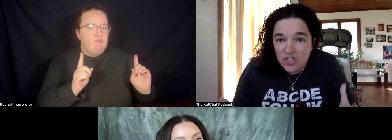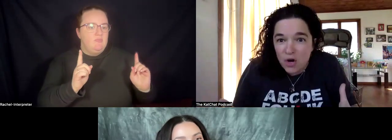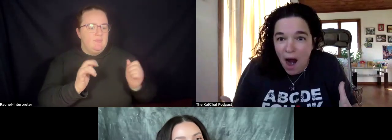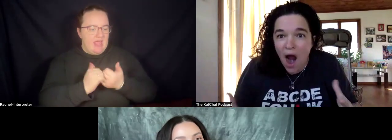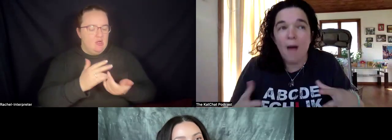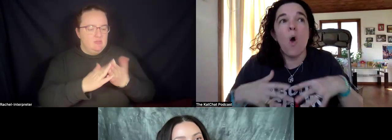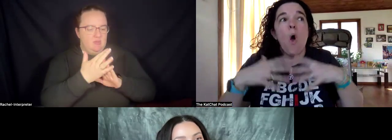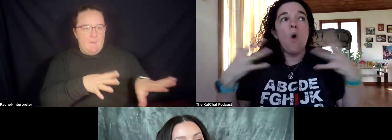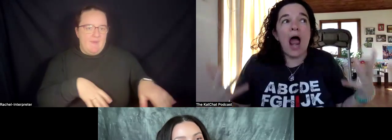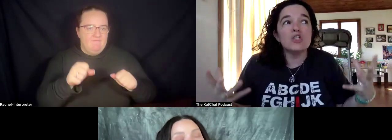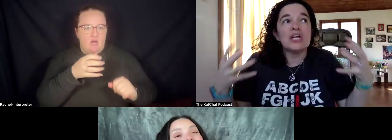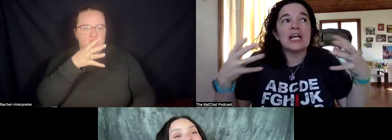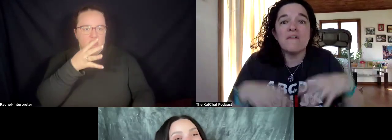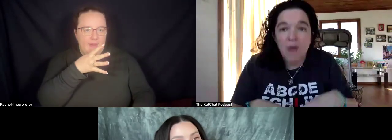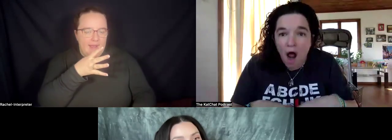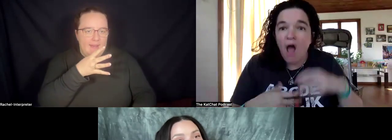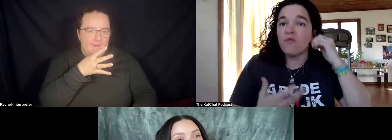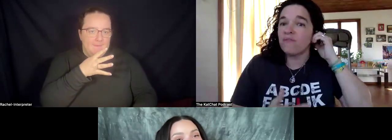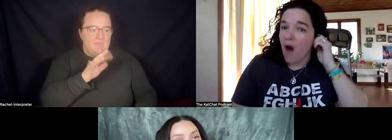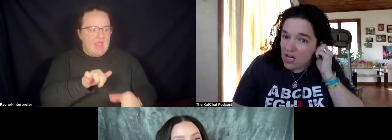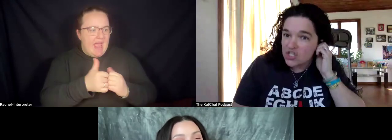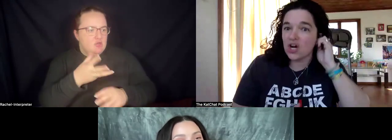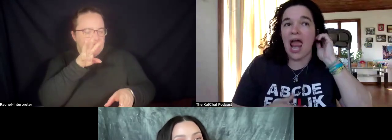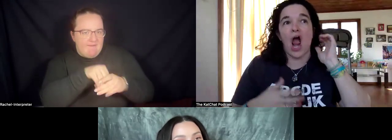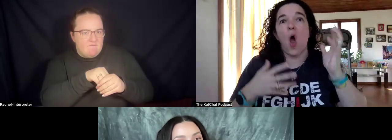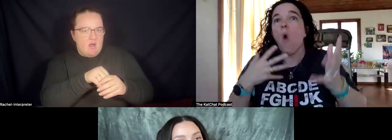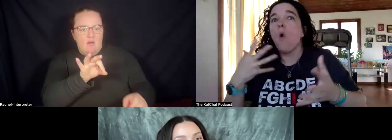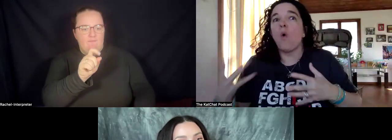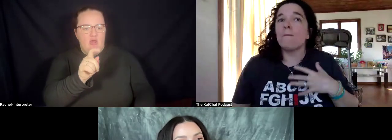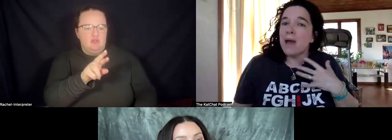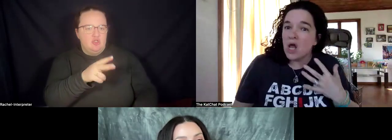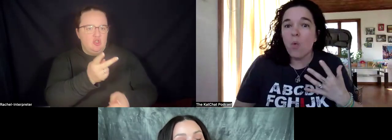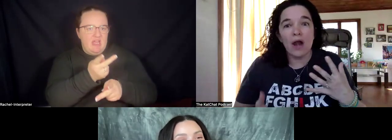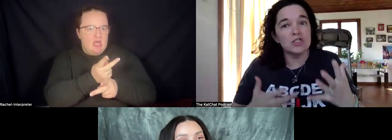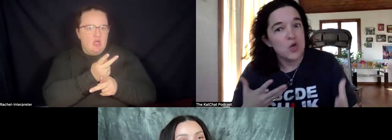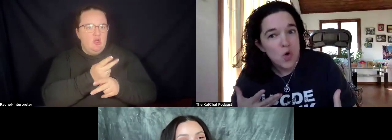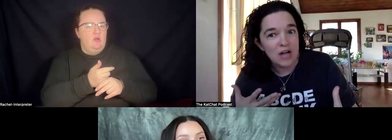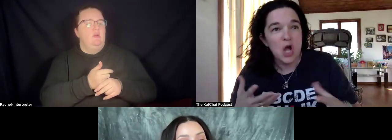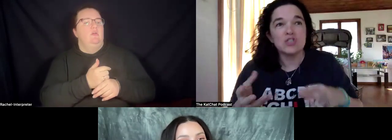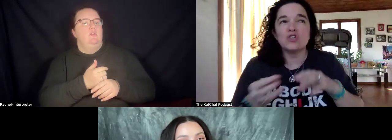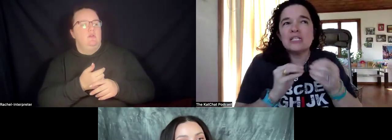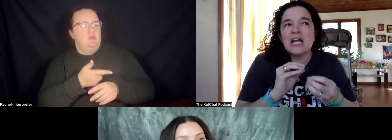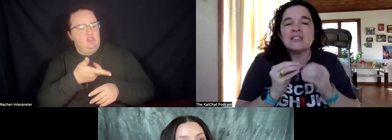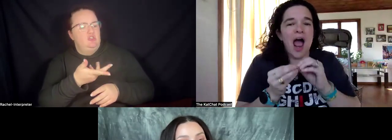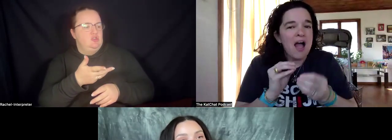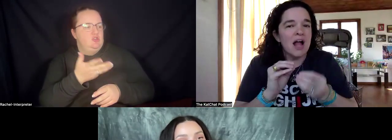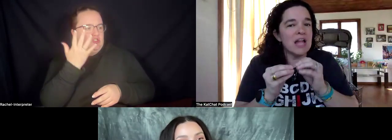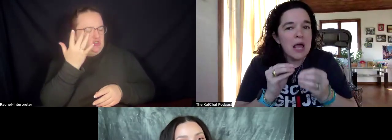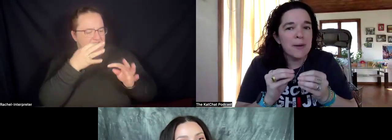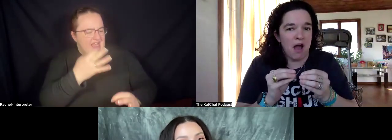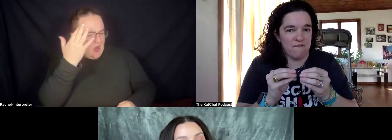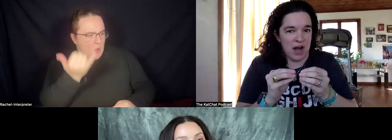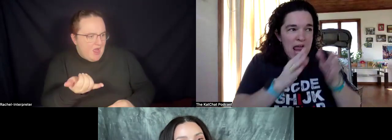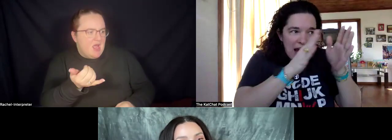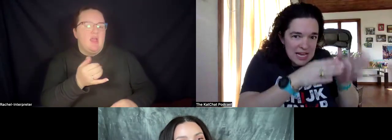a foster mom, or how did she get involved with foster care, what made her want to do it. So she did tell a